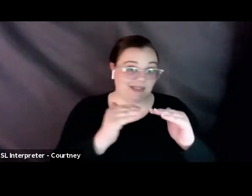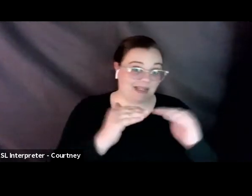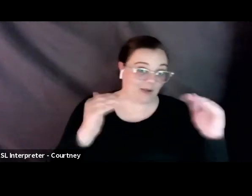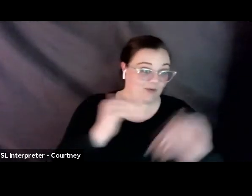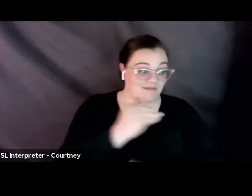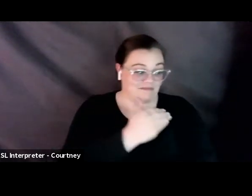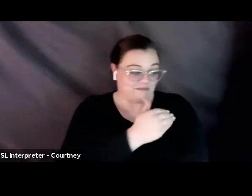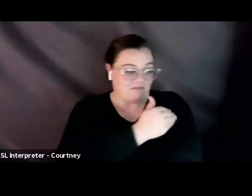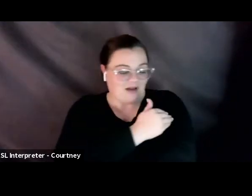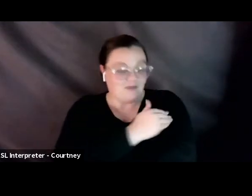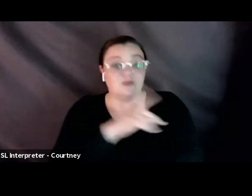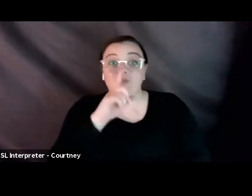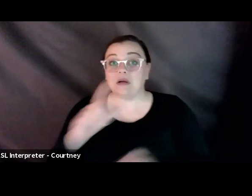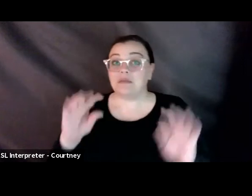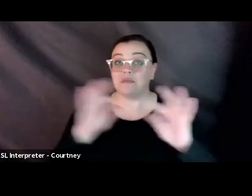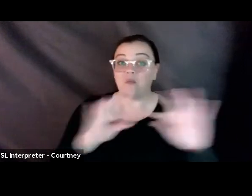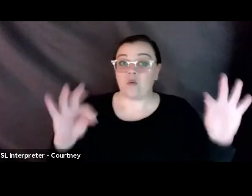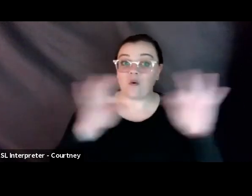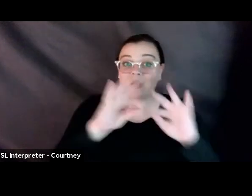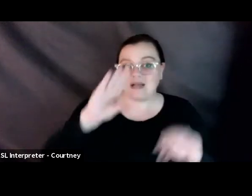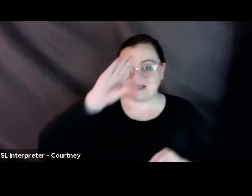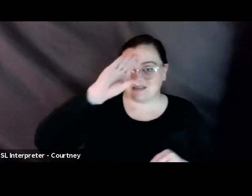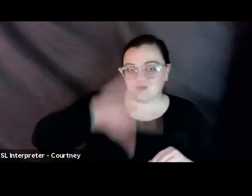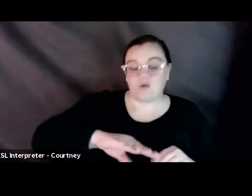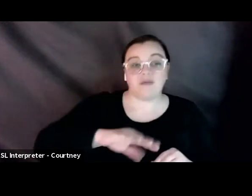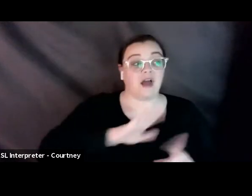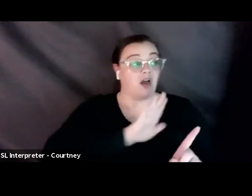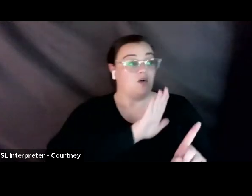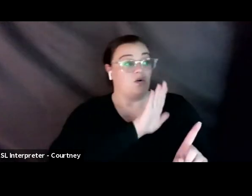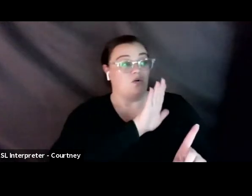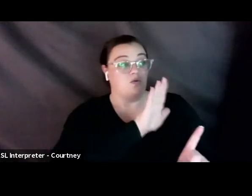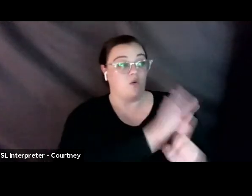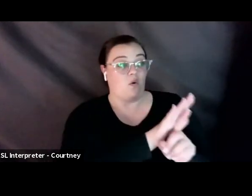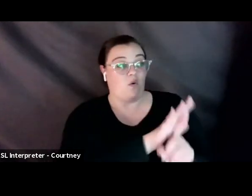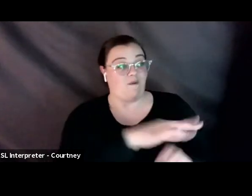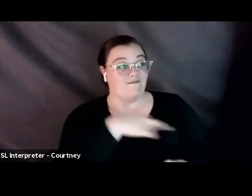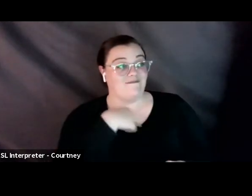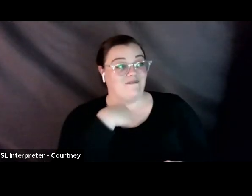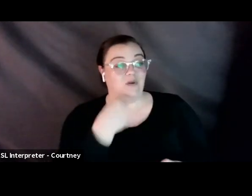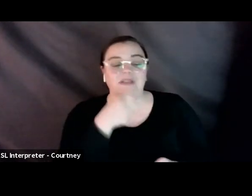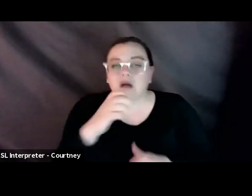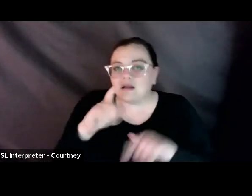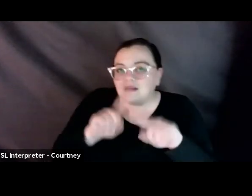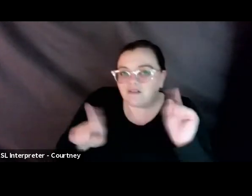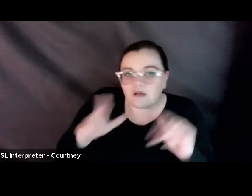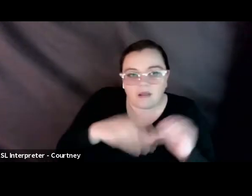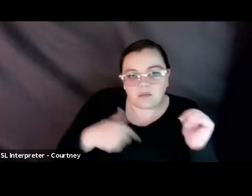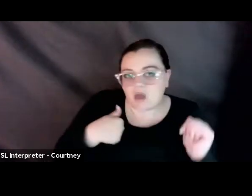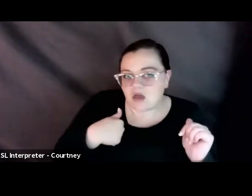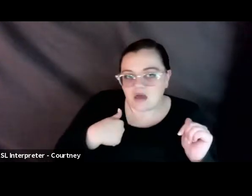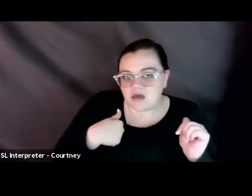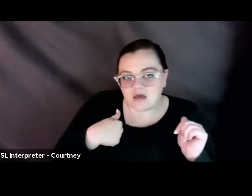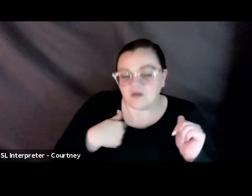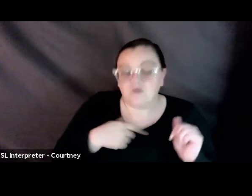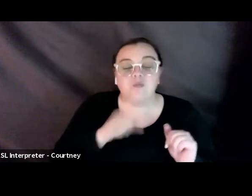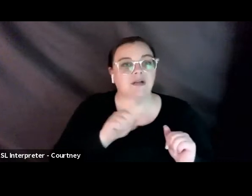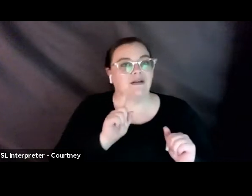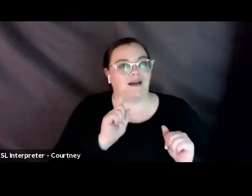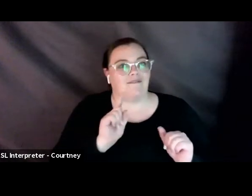different than my break, okay? So that first bridge, and when I say bridge, it's an area of negotiation,